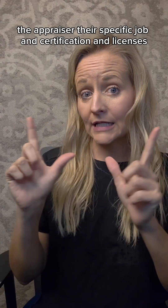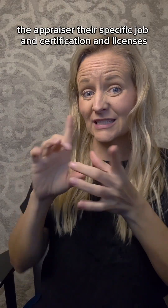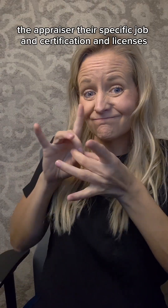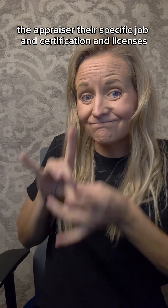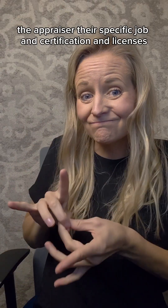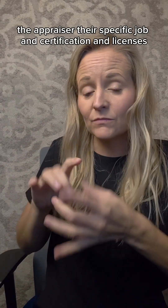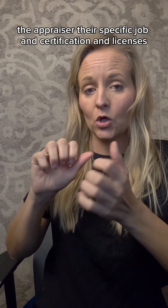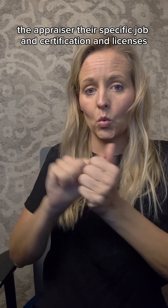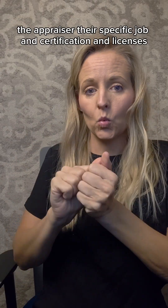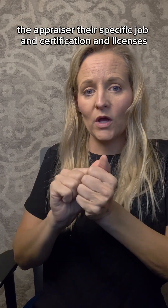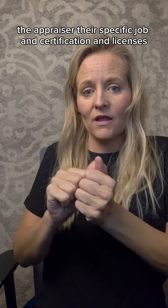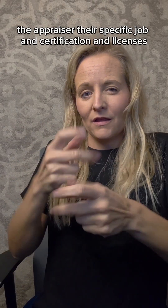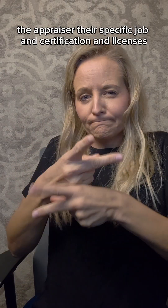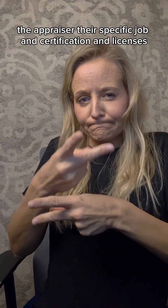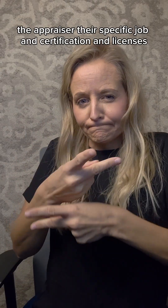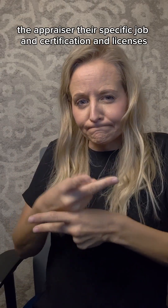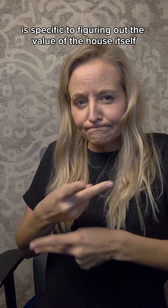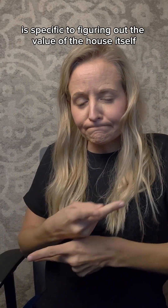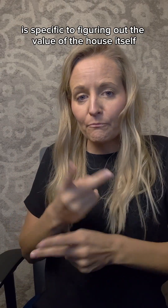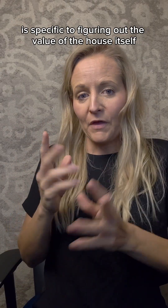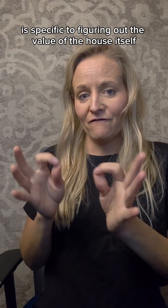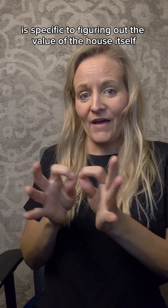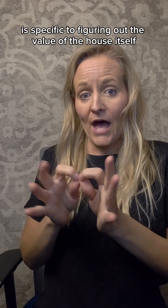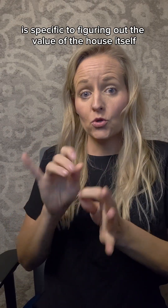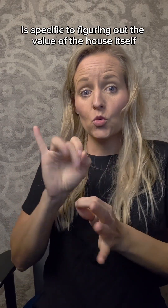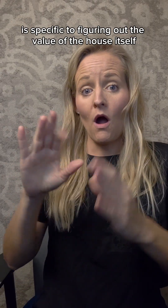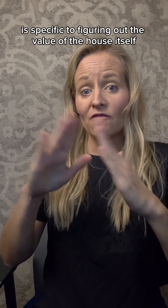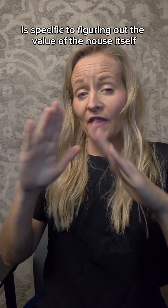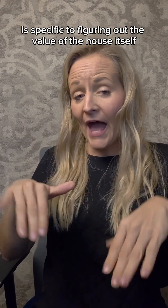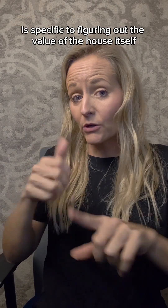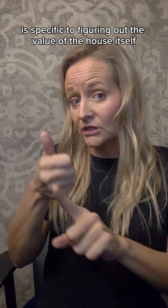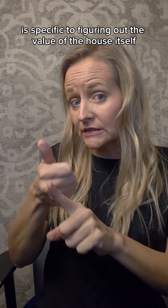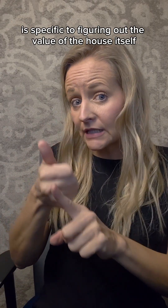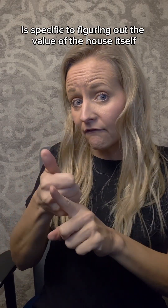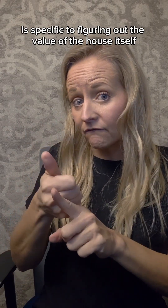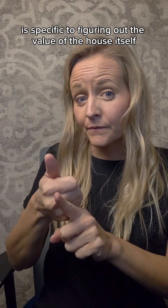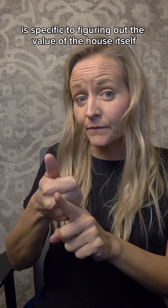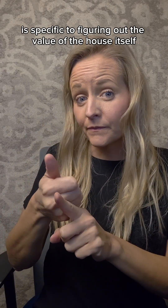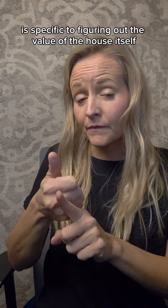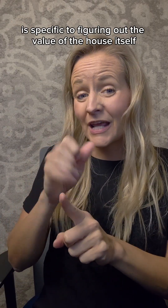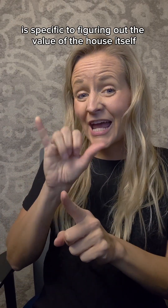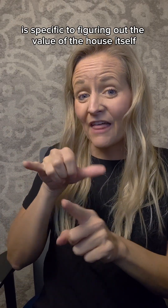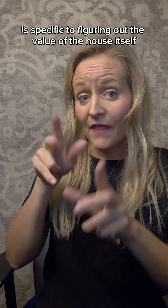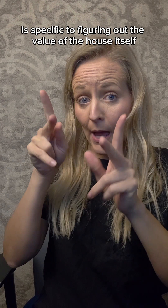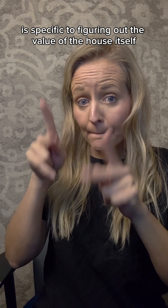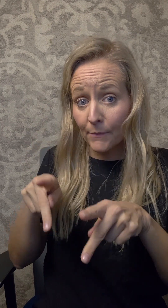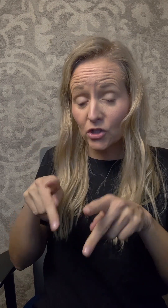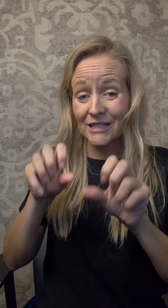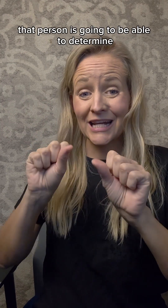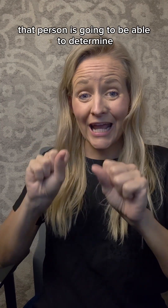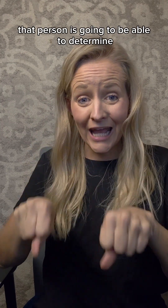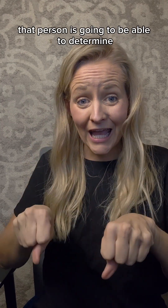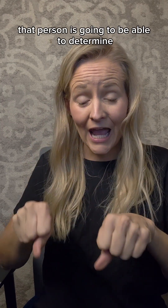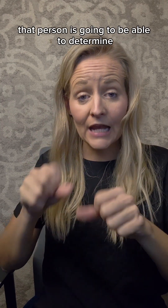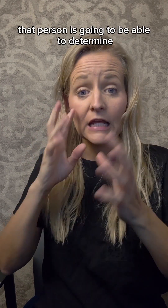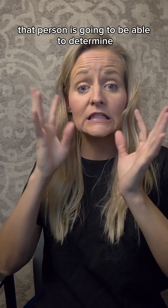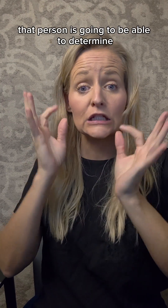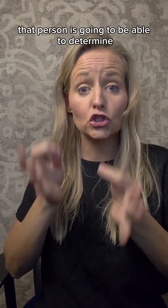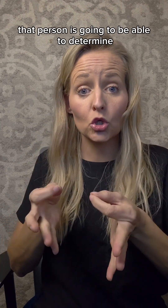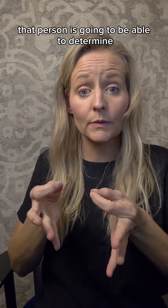and certification and licenses is specific to figuring out the value of the house itself. That person is going to be